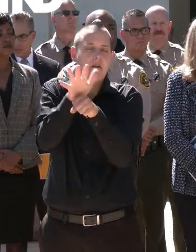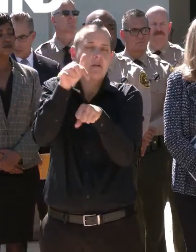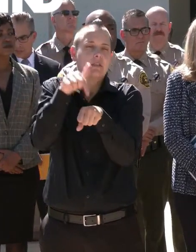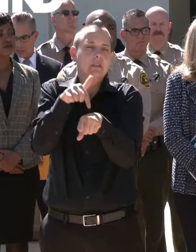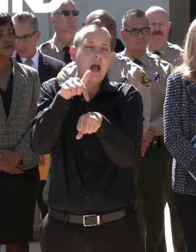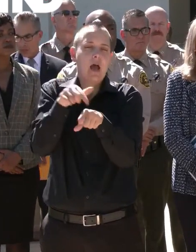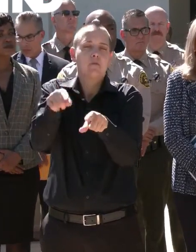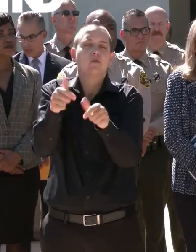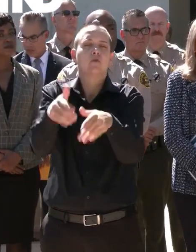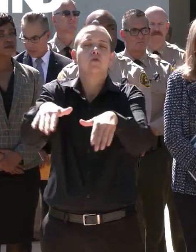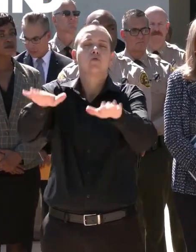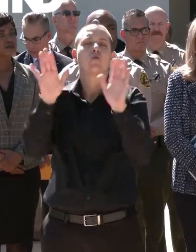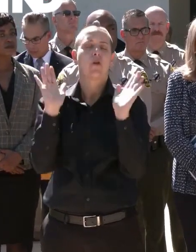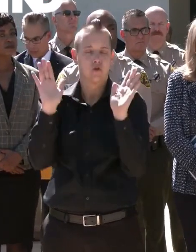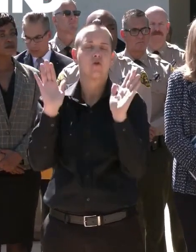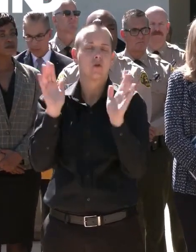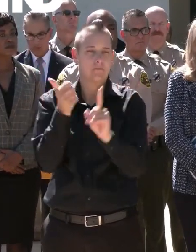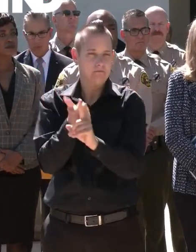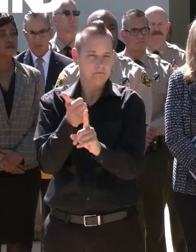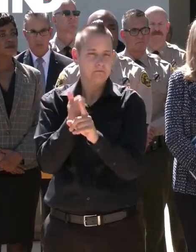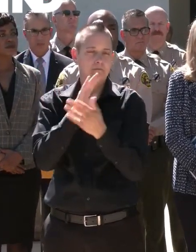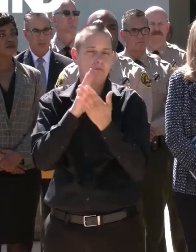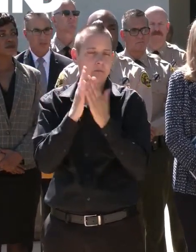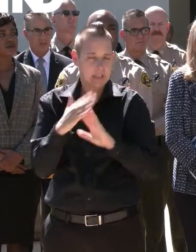time to surrender peacefully.